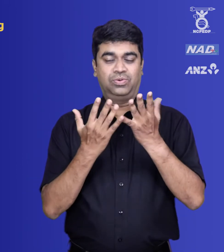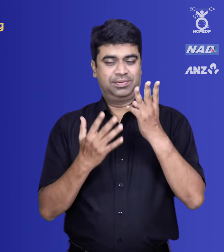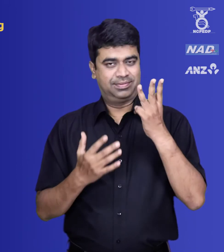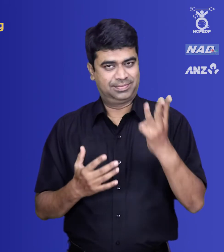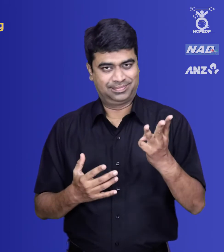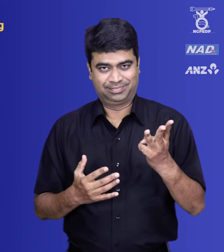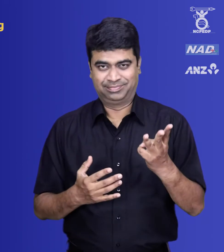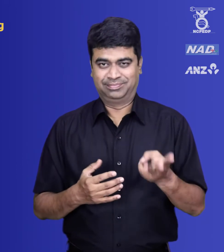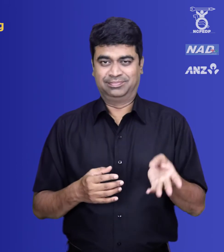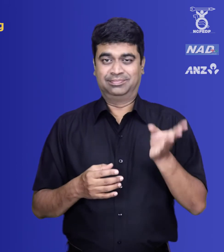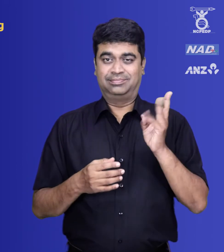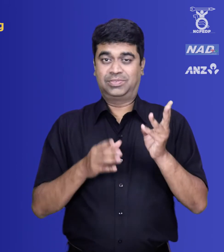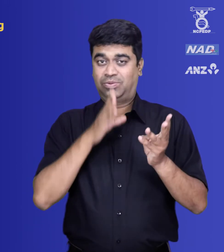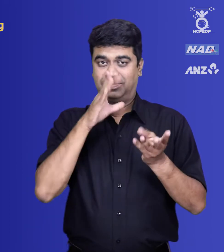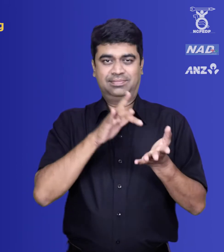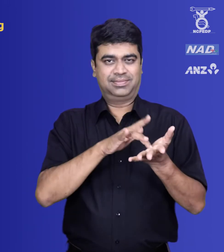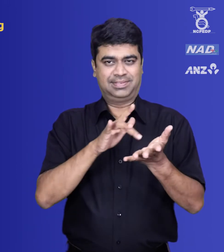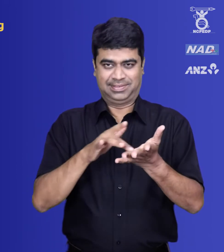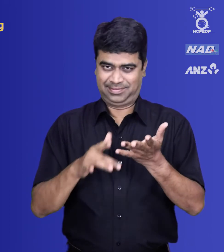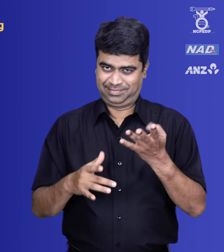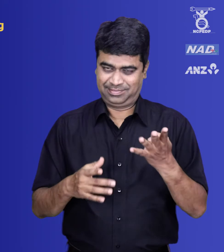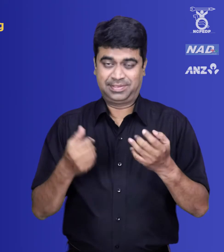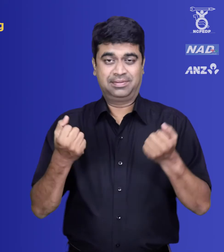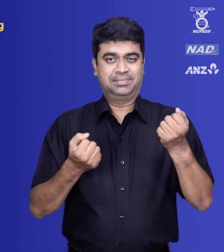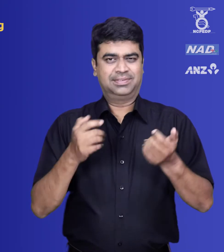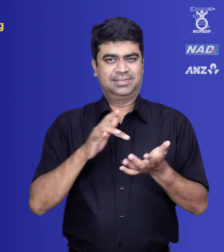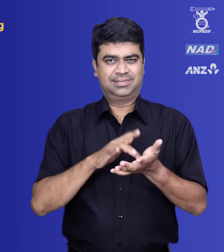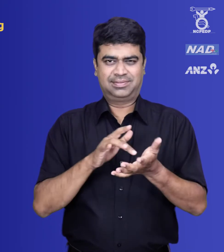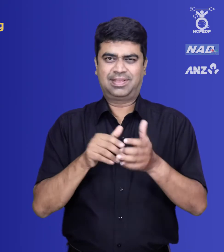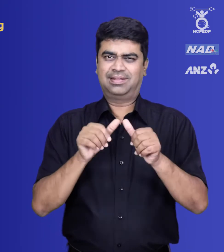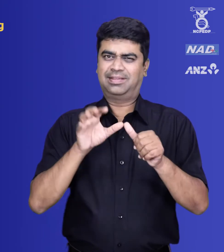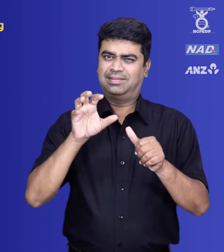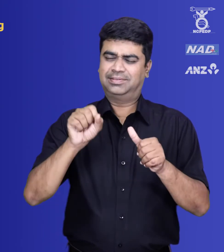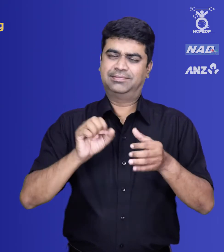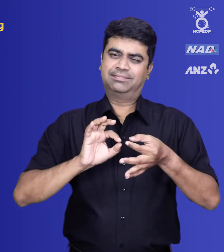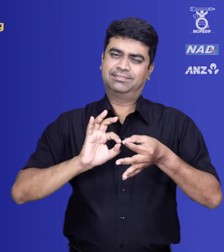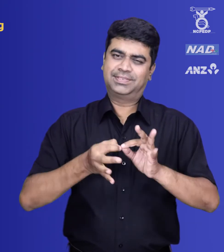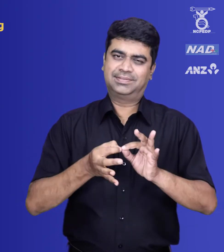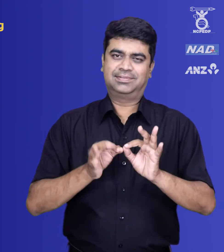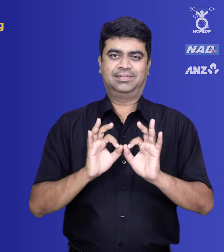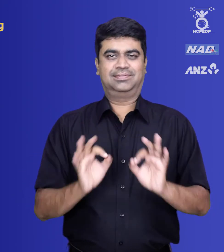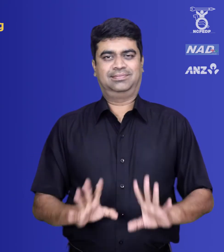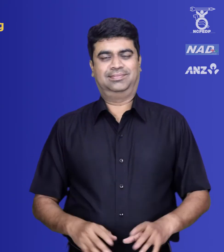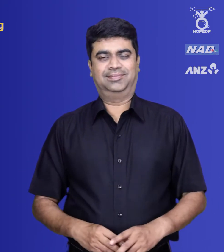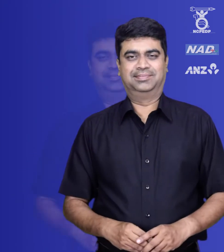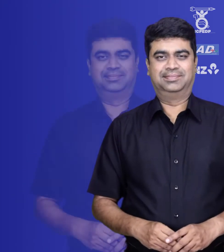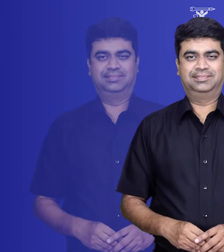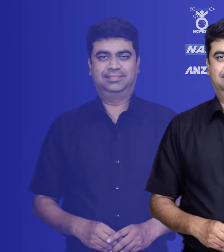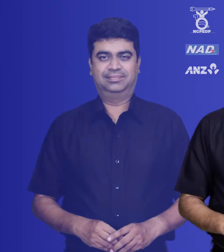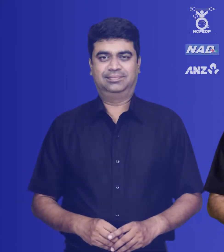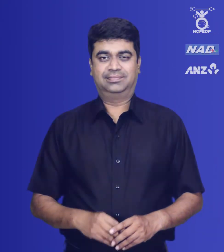health centers, civil hospitals, schools, railway stations and bus stops.